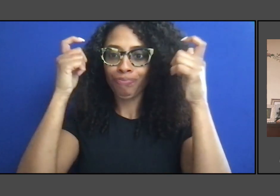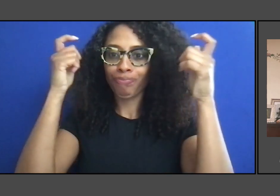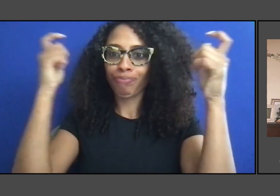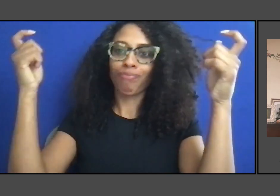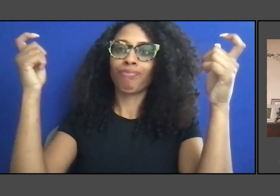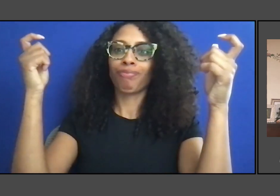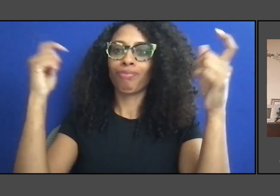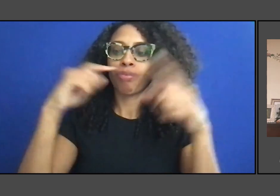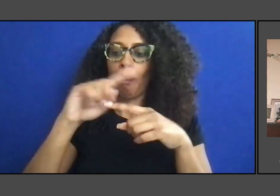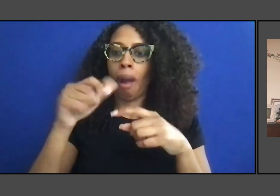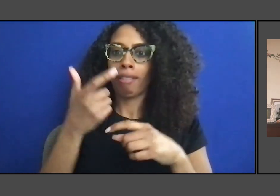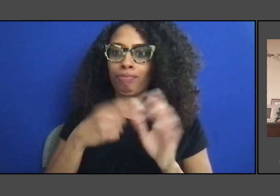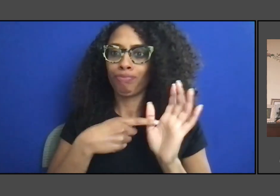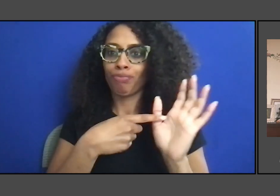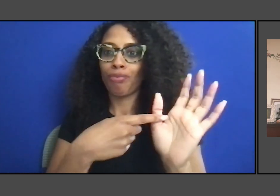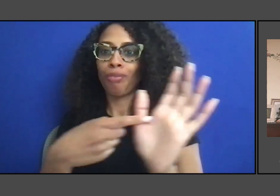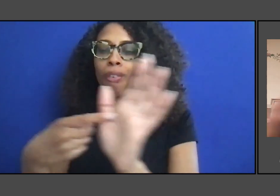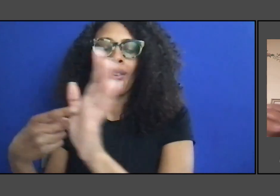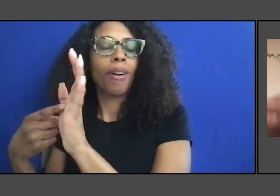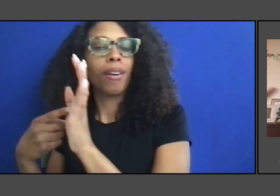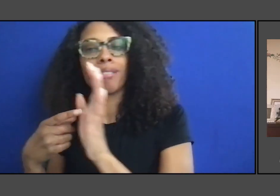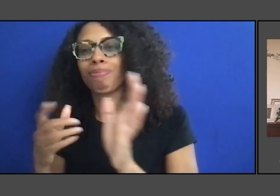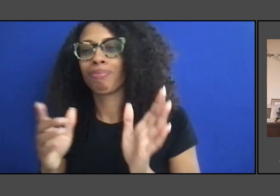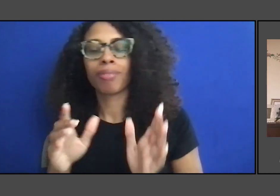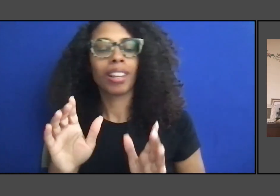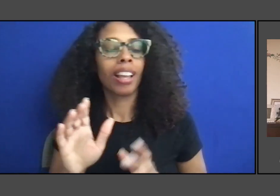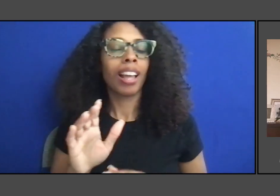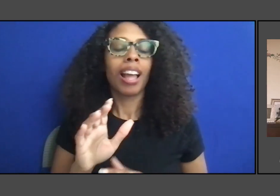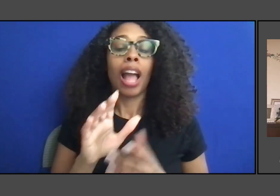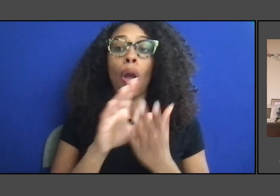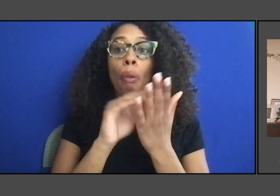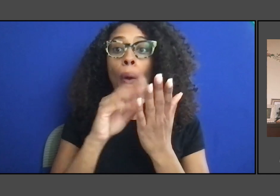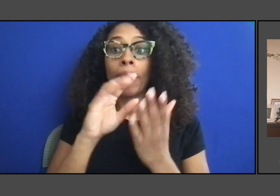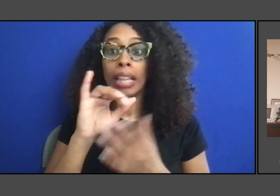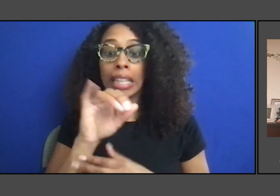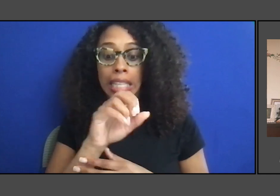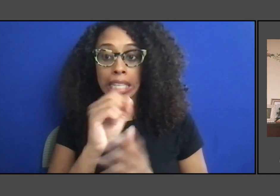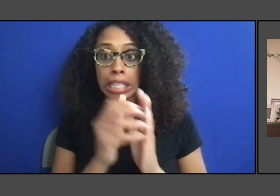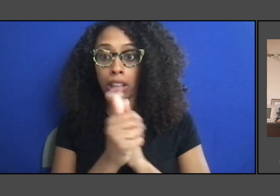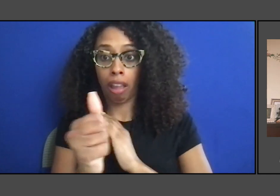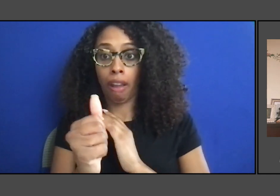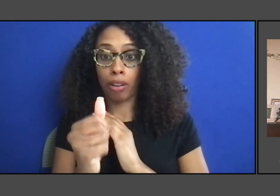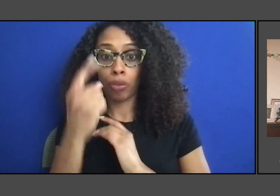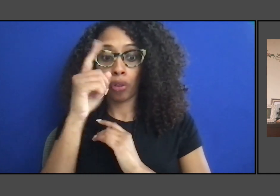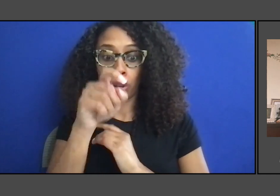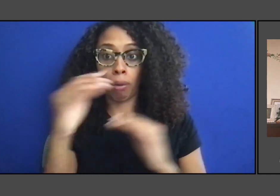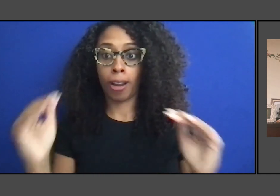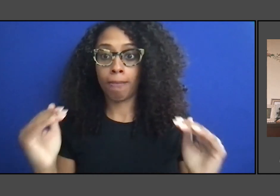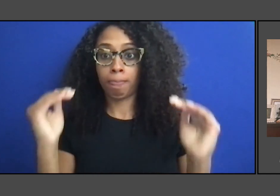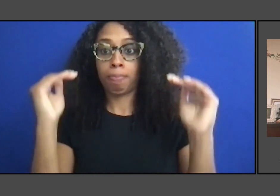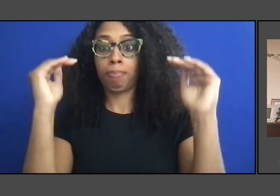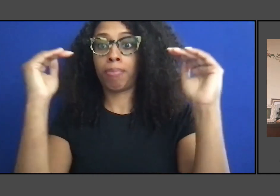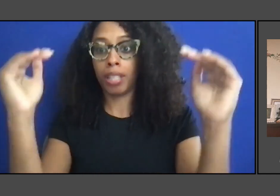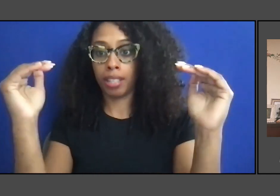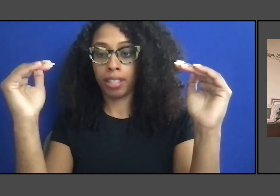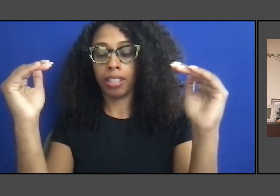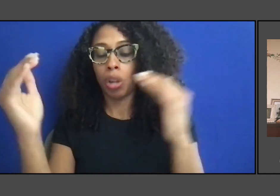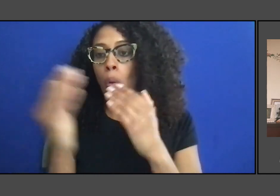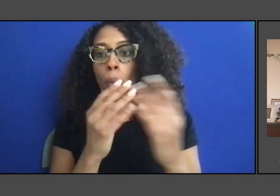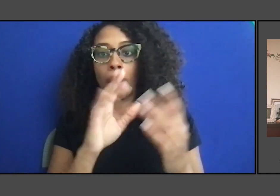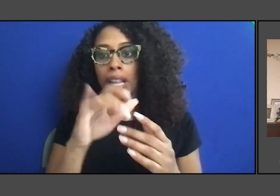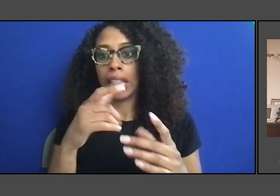learning these skills to get you to the next place, whatever that means to you. So I think that the